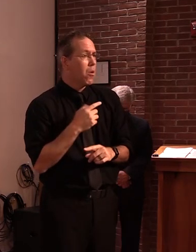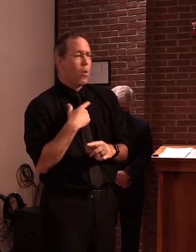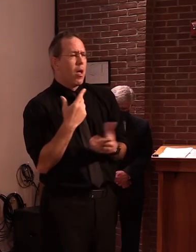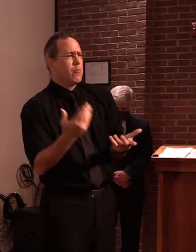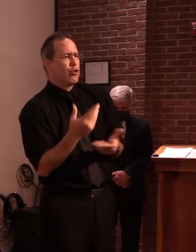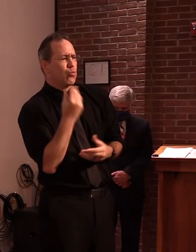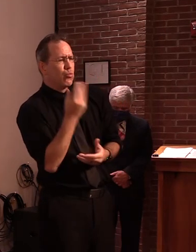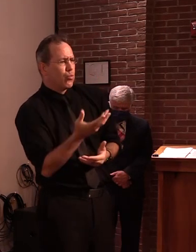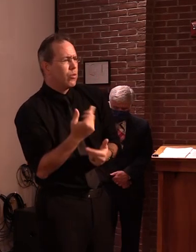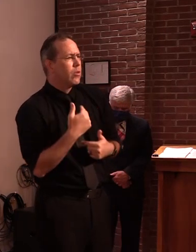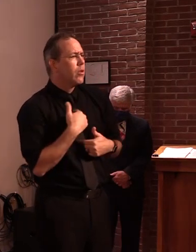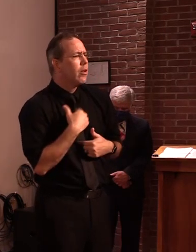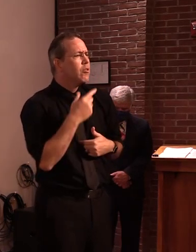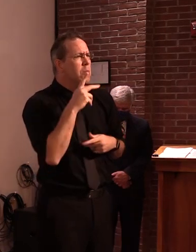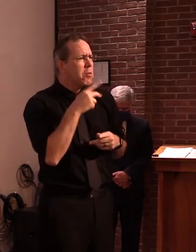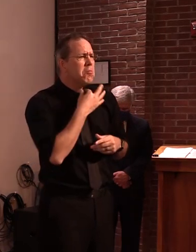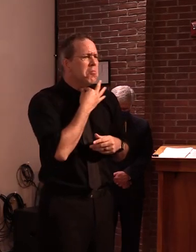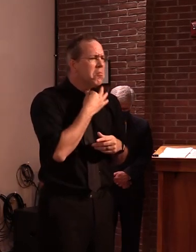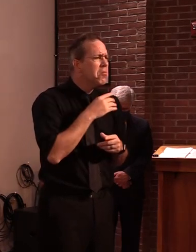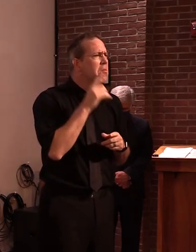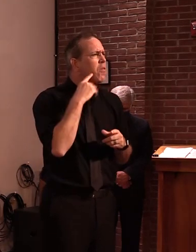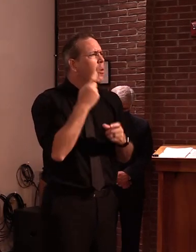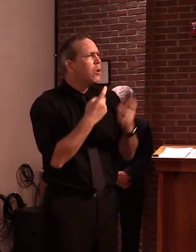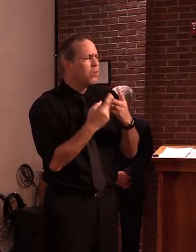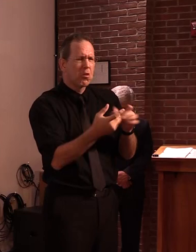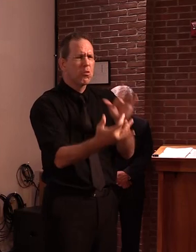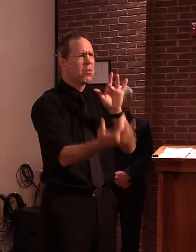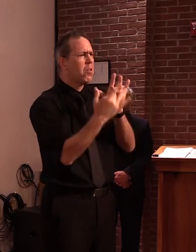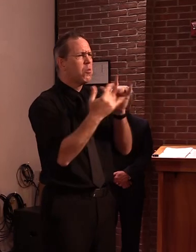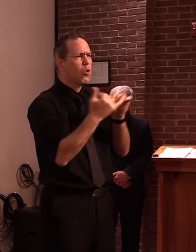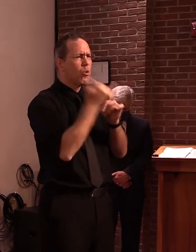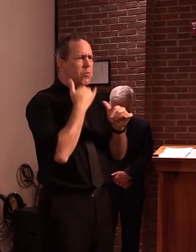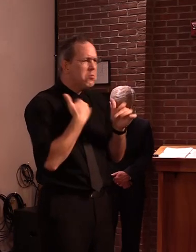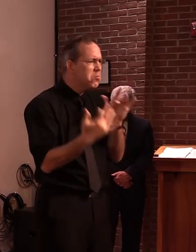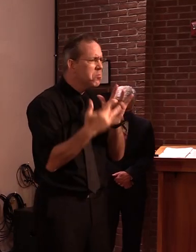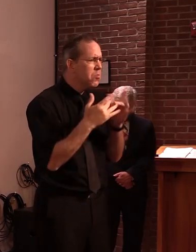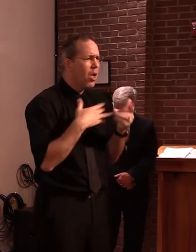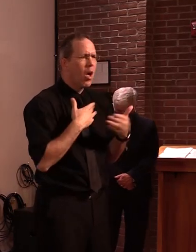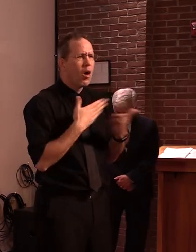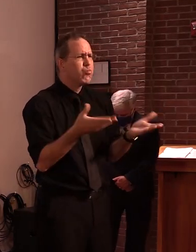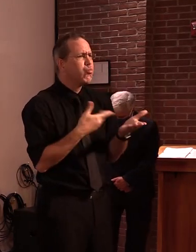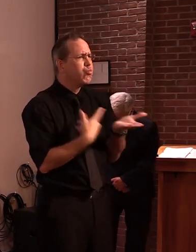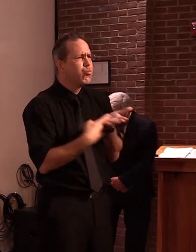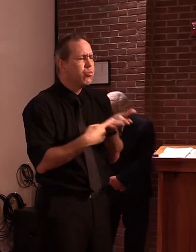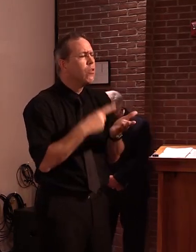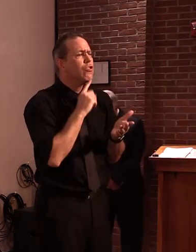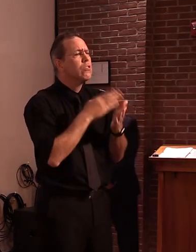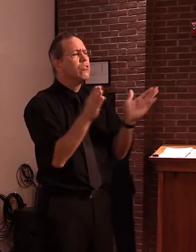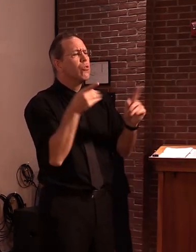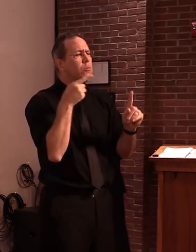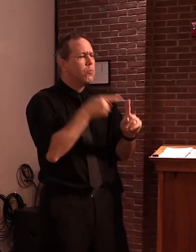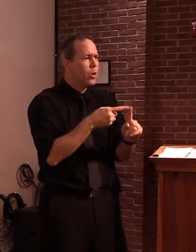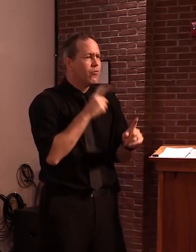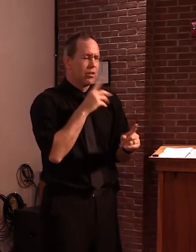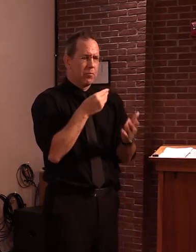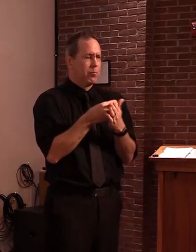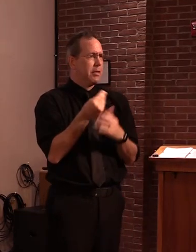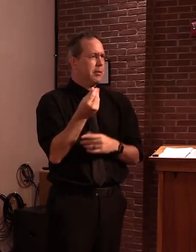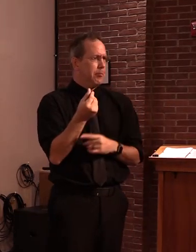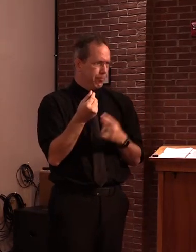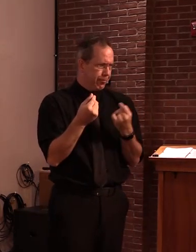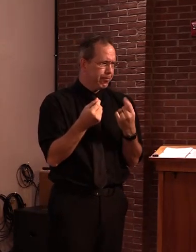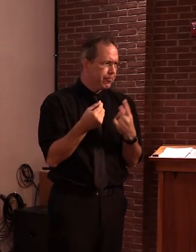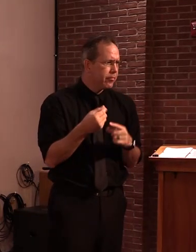greater detail, but fundamentally, this is a question about funding, and for the dollars that we have